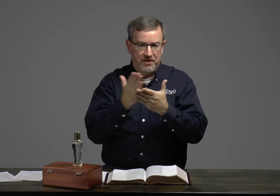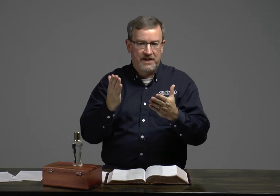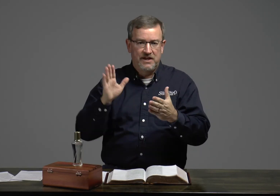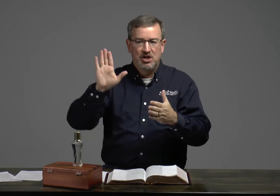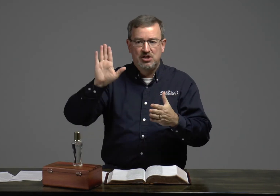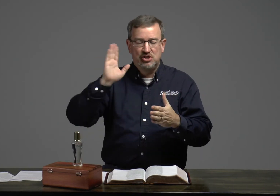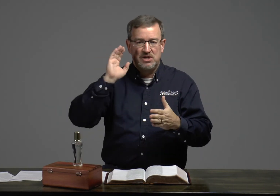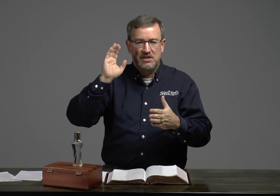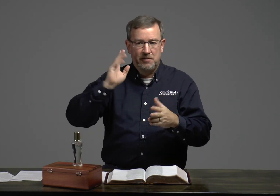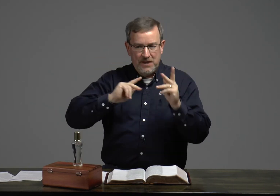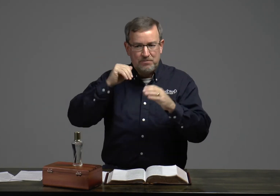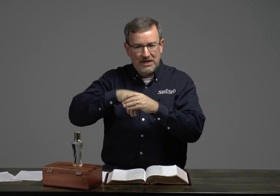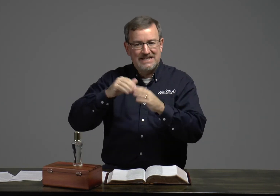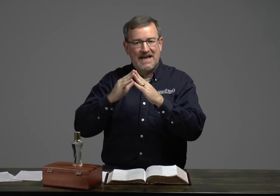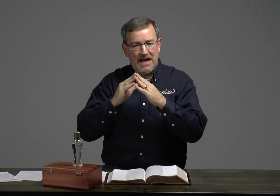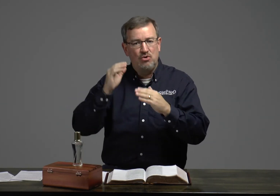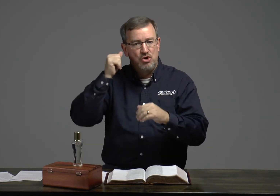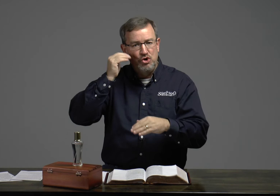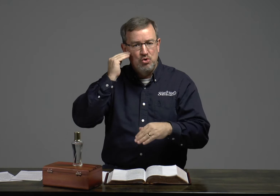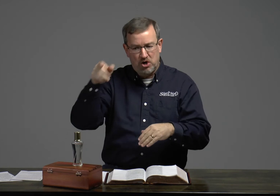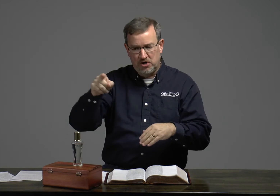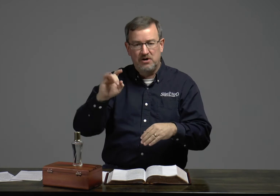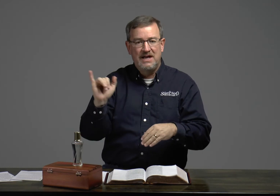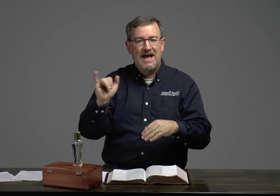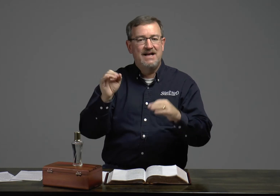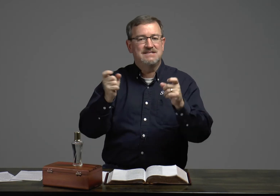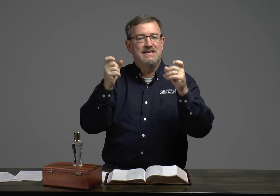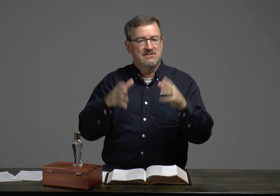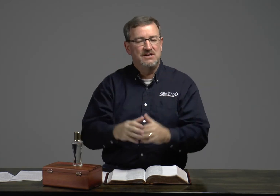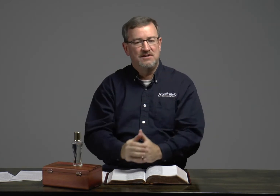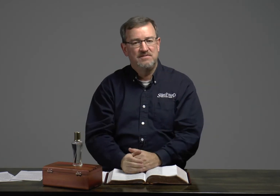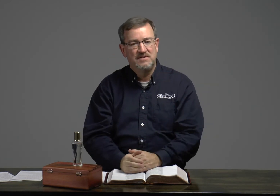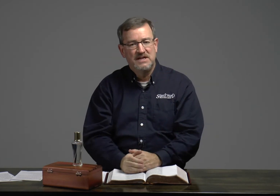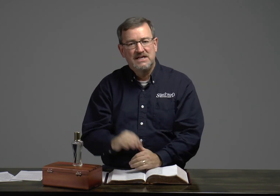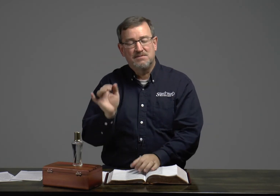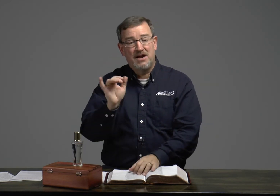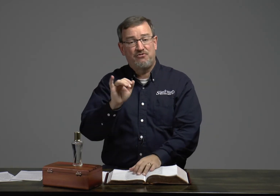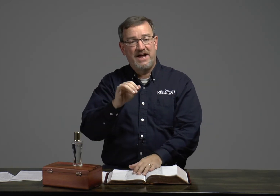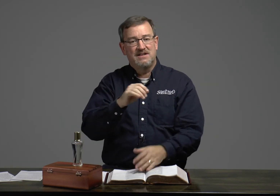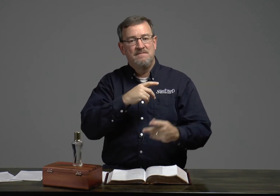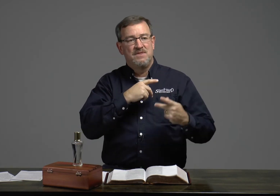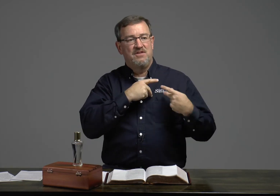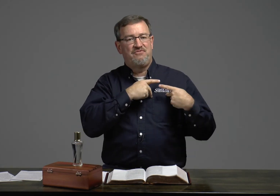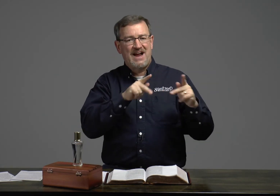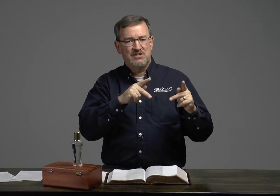thing. The people in town knew her as a sinner. As a matter of fact, the